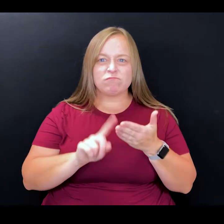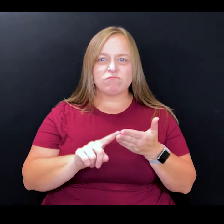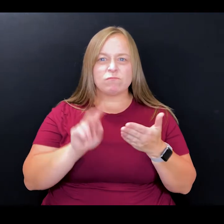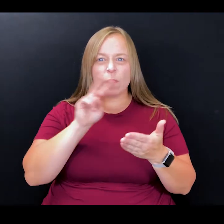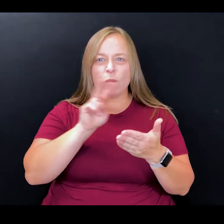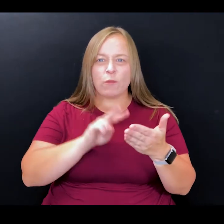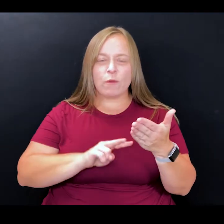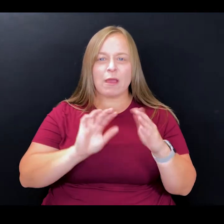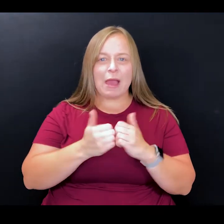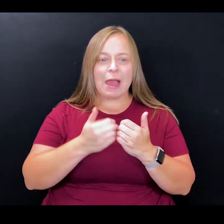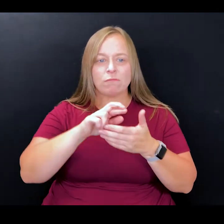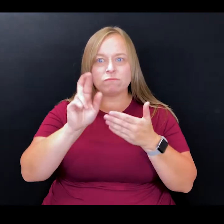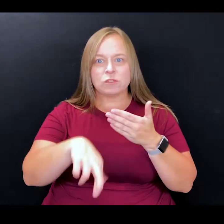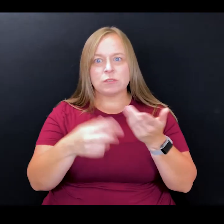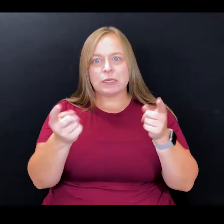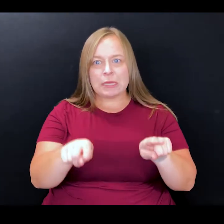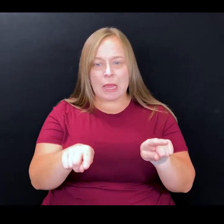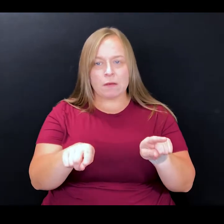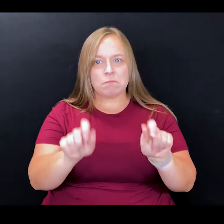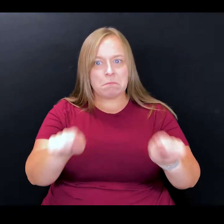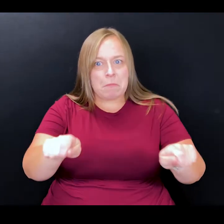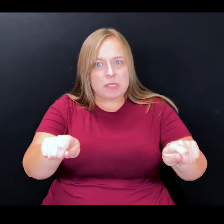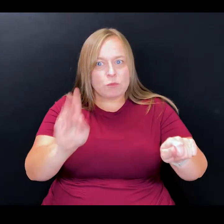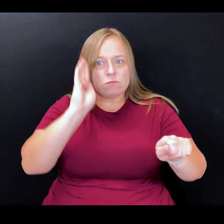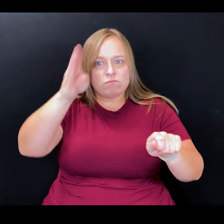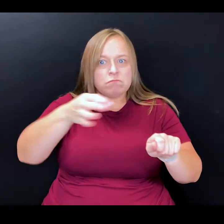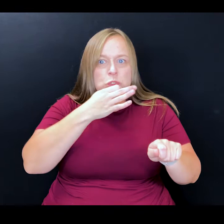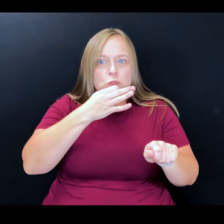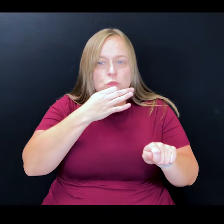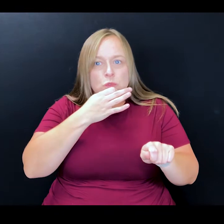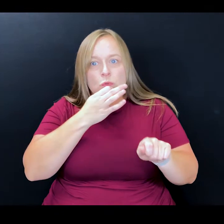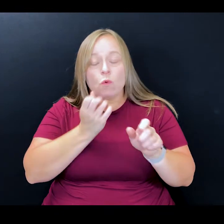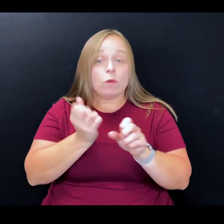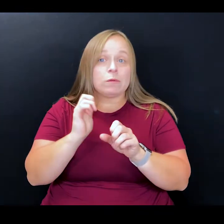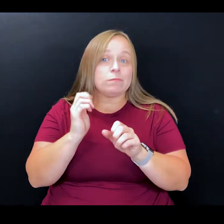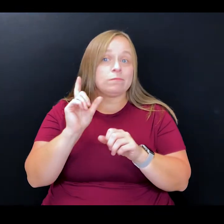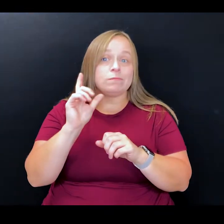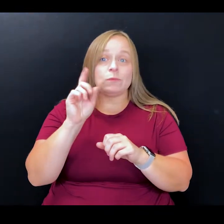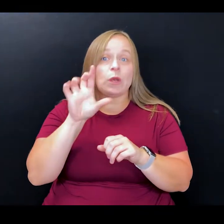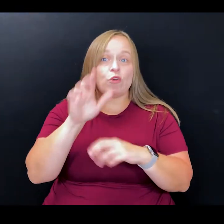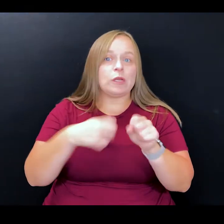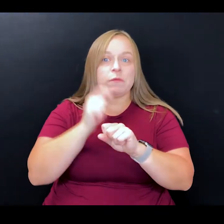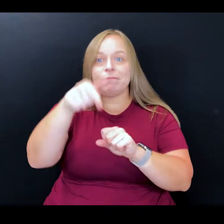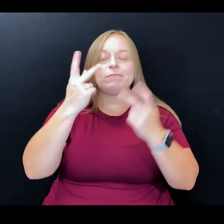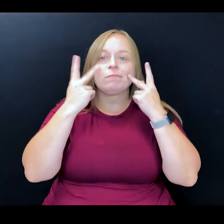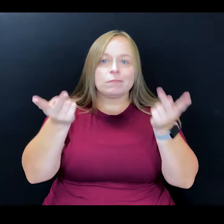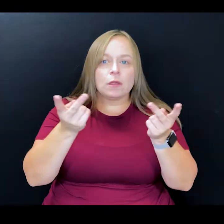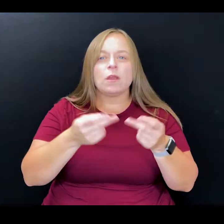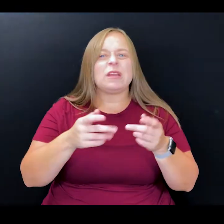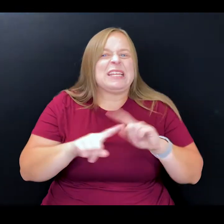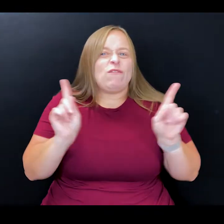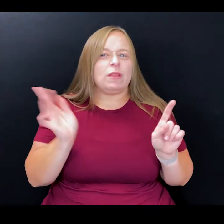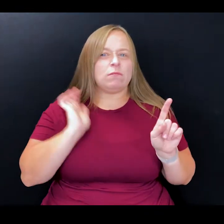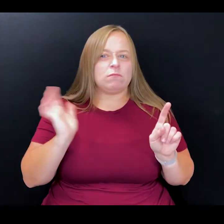how we may end up in this situation again, in the near future or in the distant future, what could have